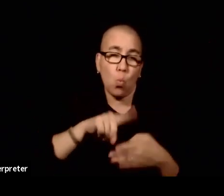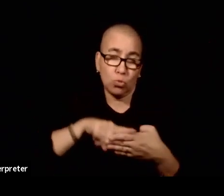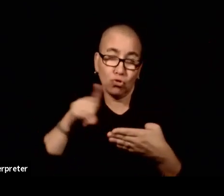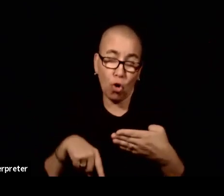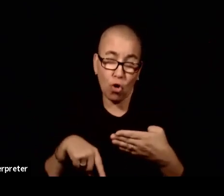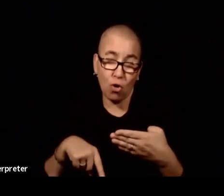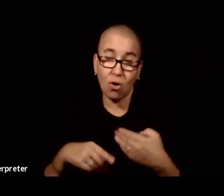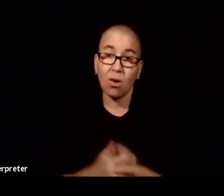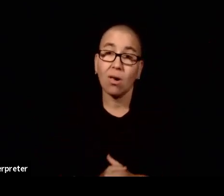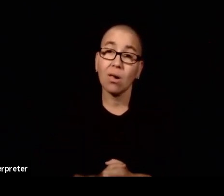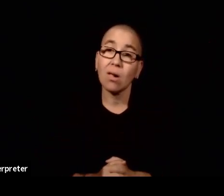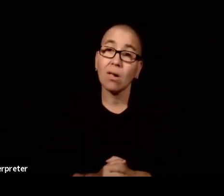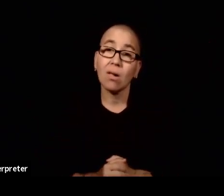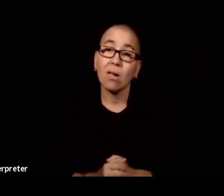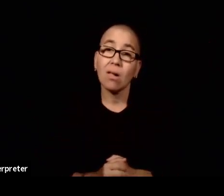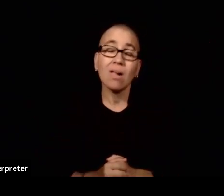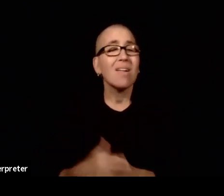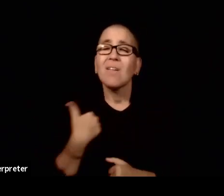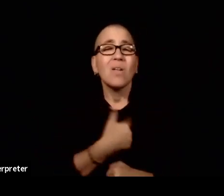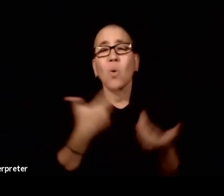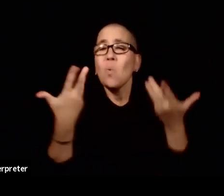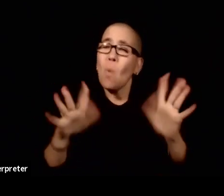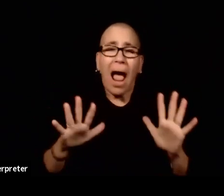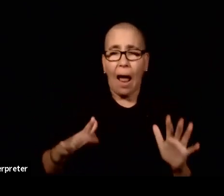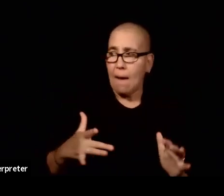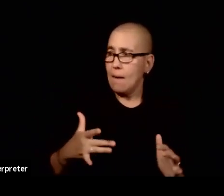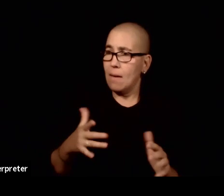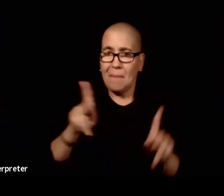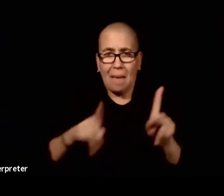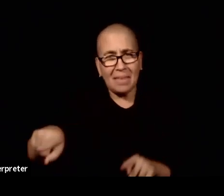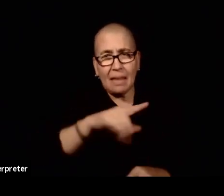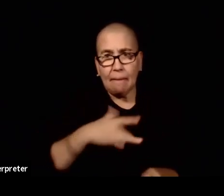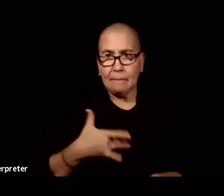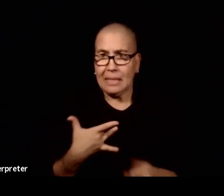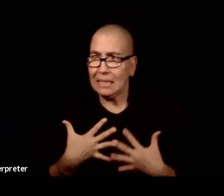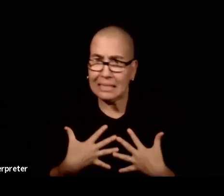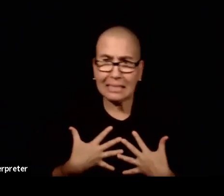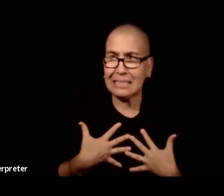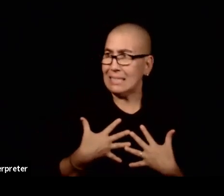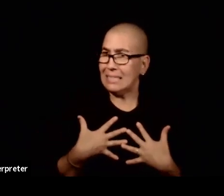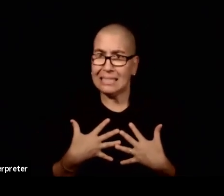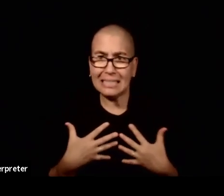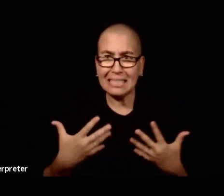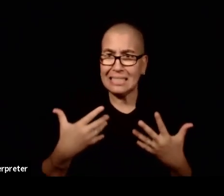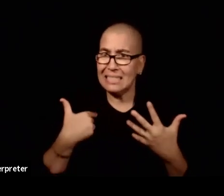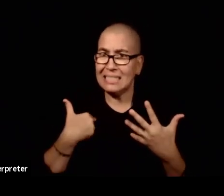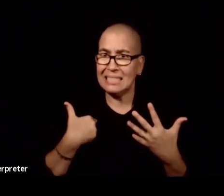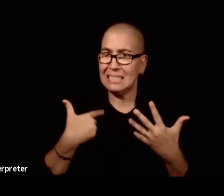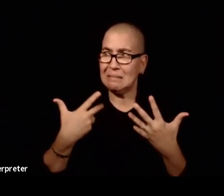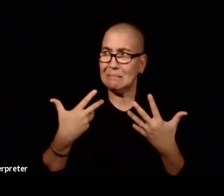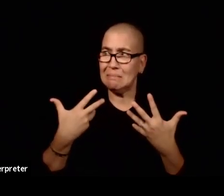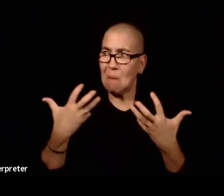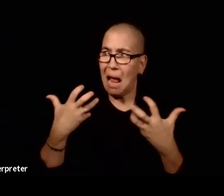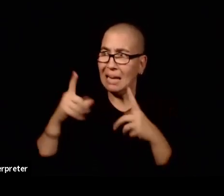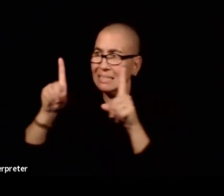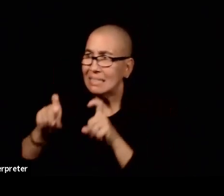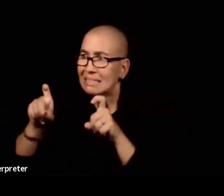discourage people from getting tested if they're recommended to get tested. So this conversation we've been having about the fact that, yes,